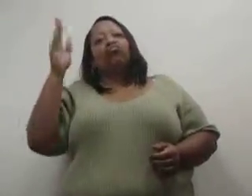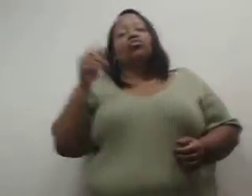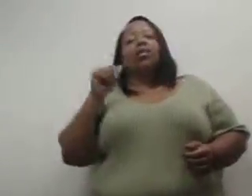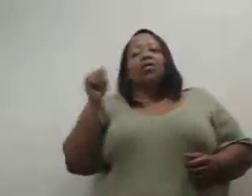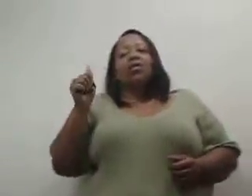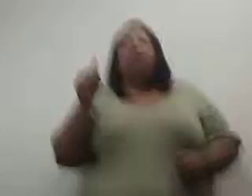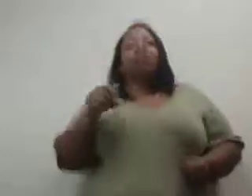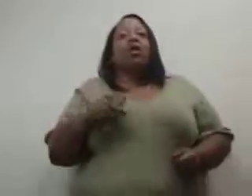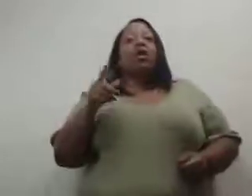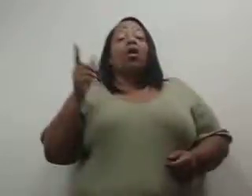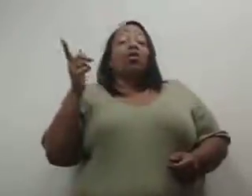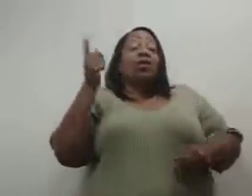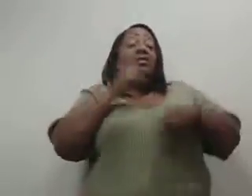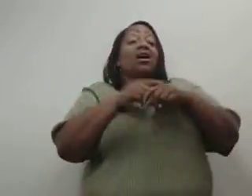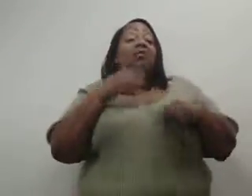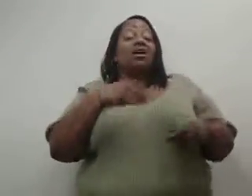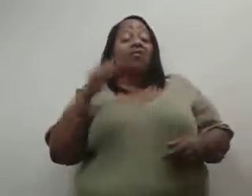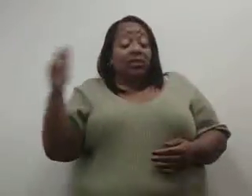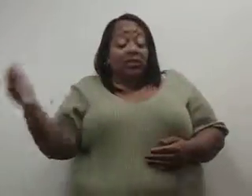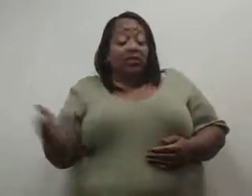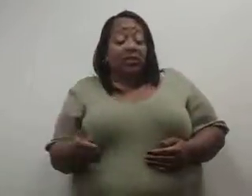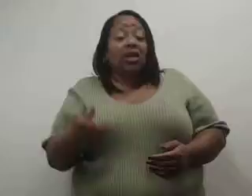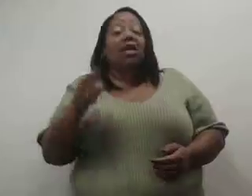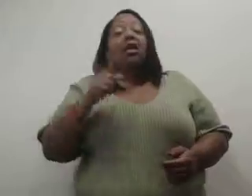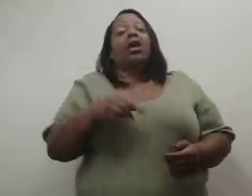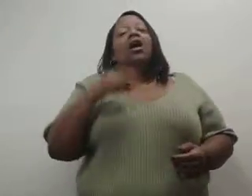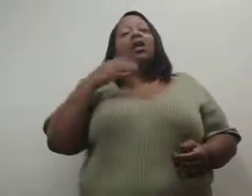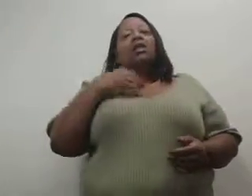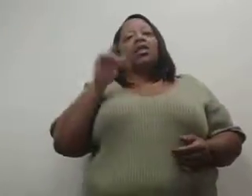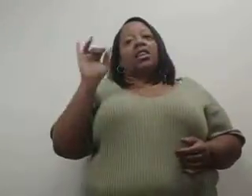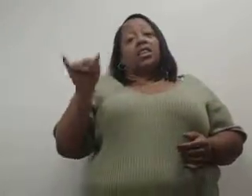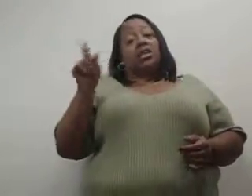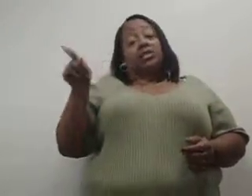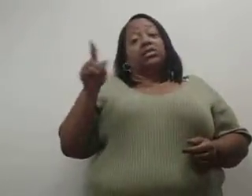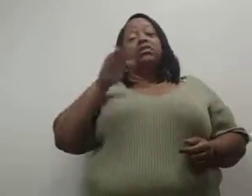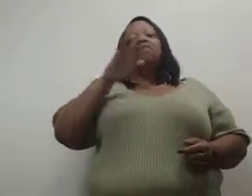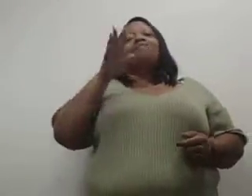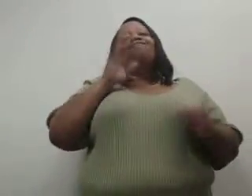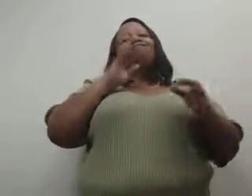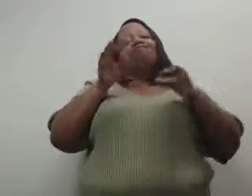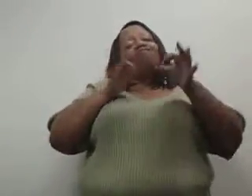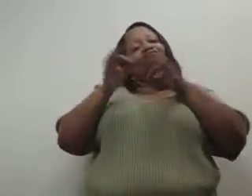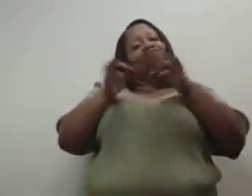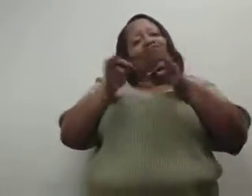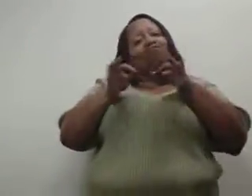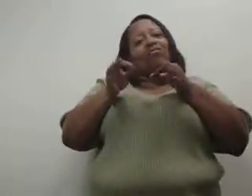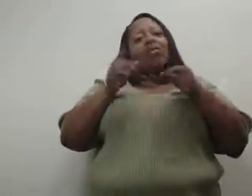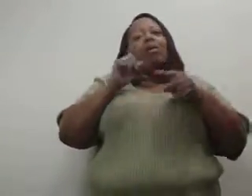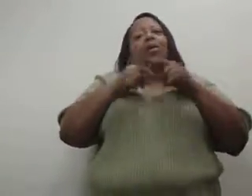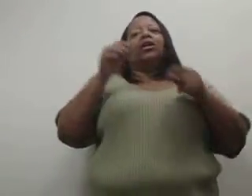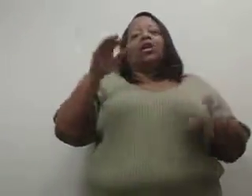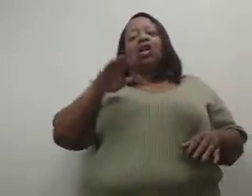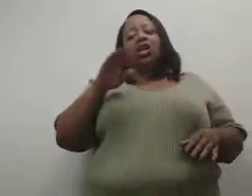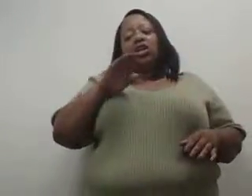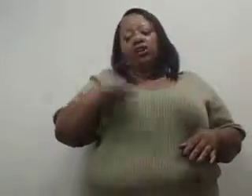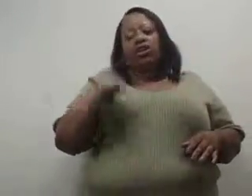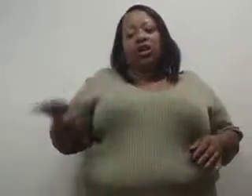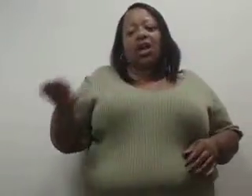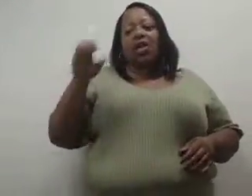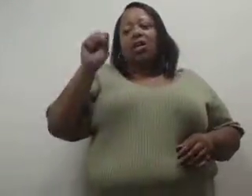about he was doing child psychology, so he decided to talk about Erikson's stages of development, and that was really perfect because